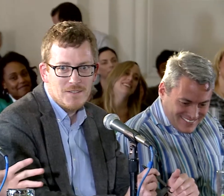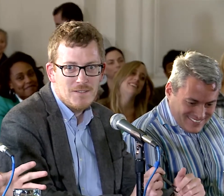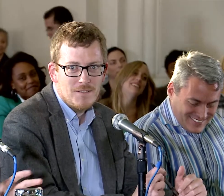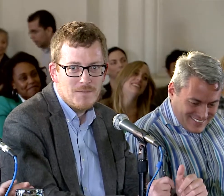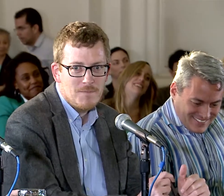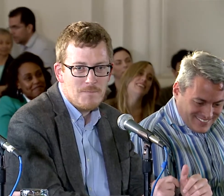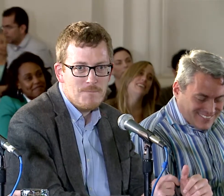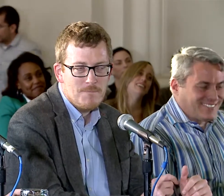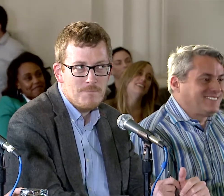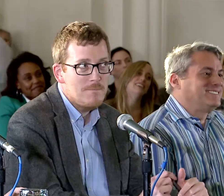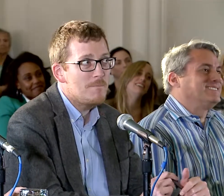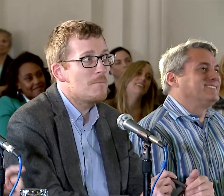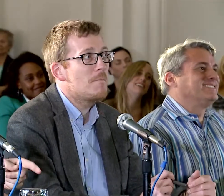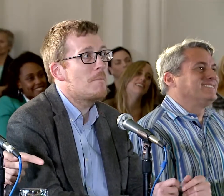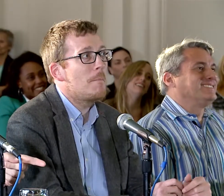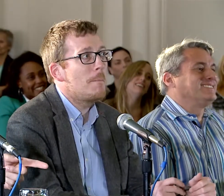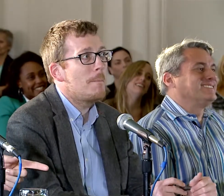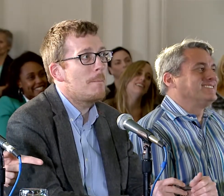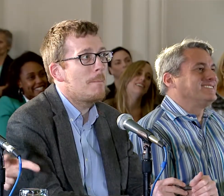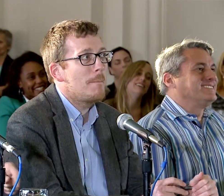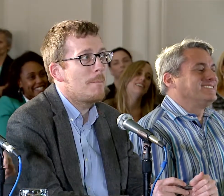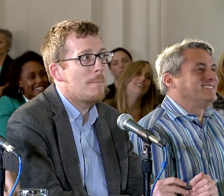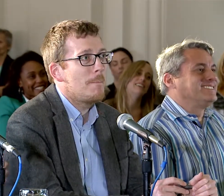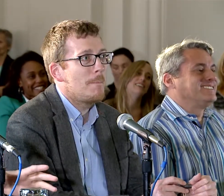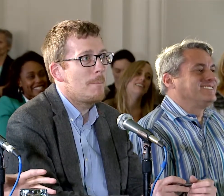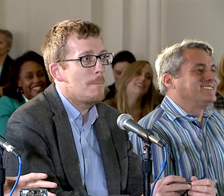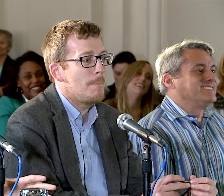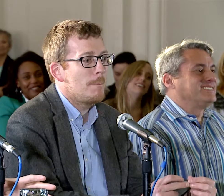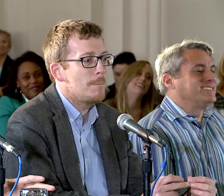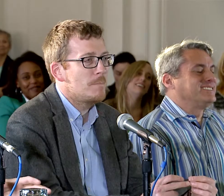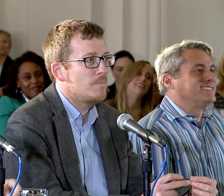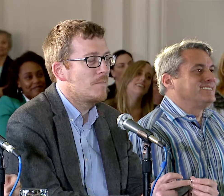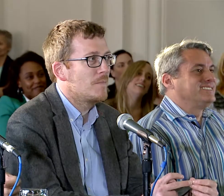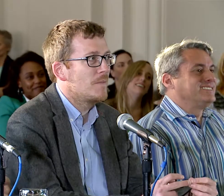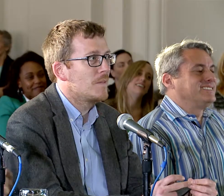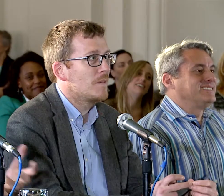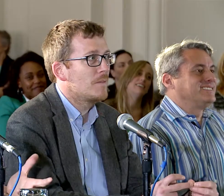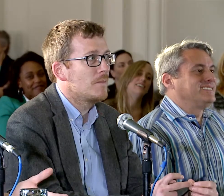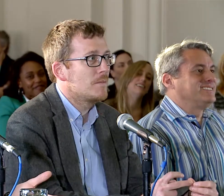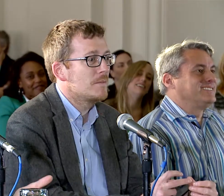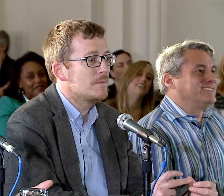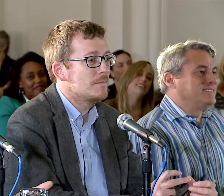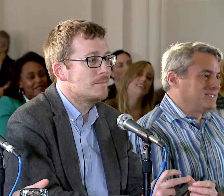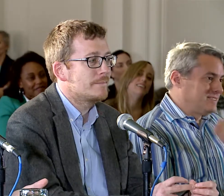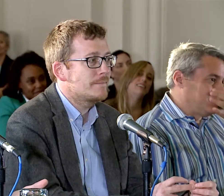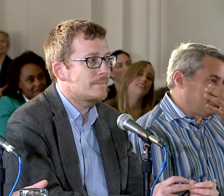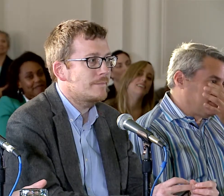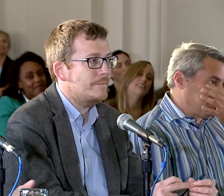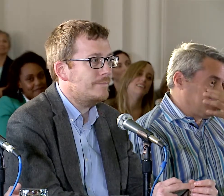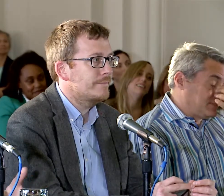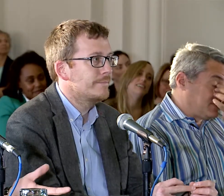costs associated with this operation? Because it sounds like you're operating at a loss, because you've got humans there who